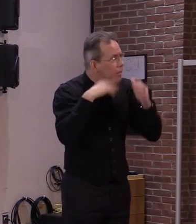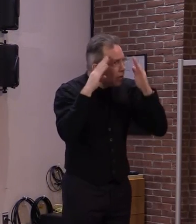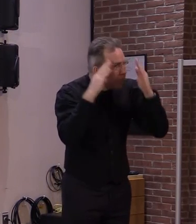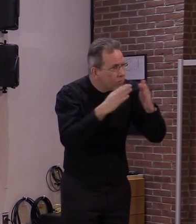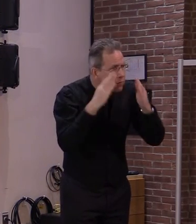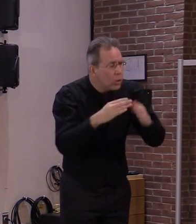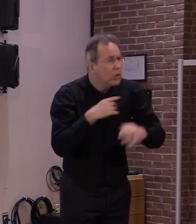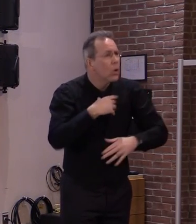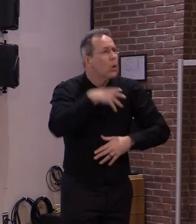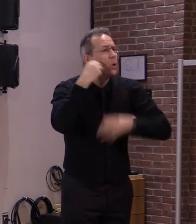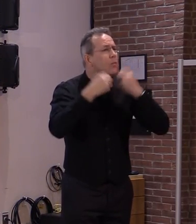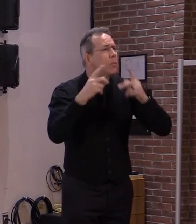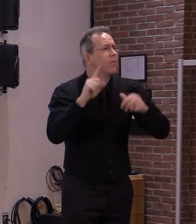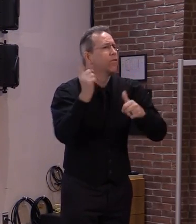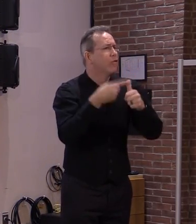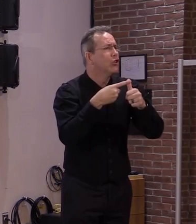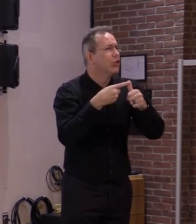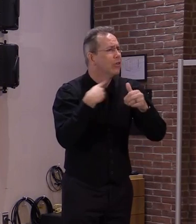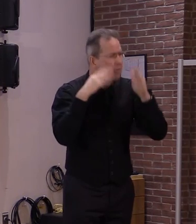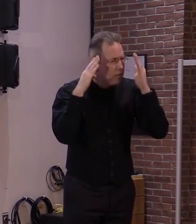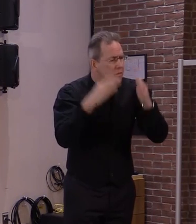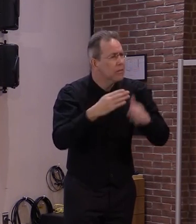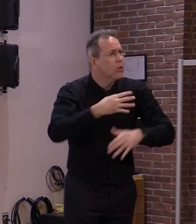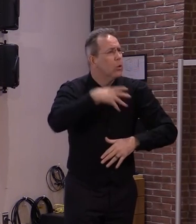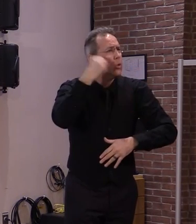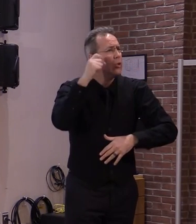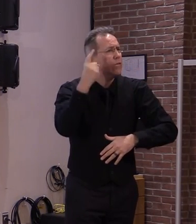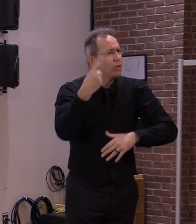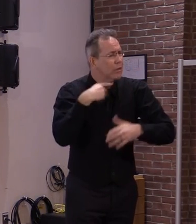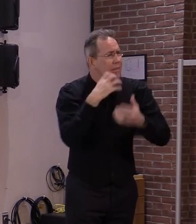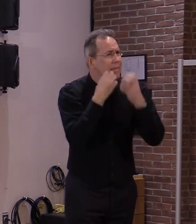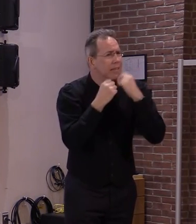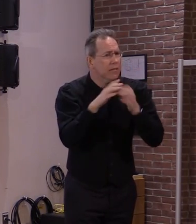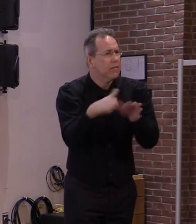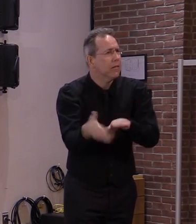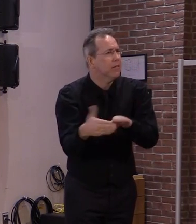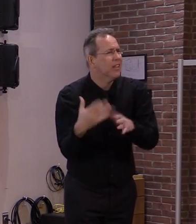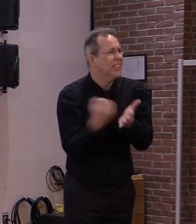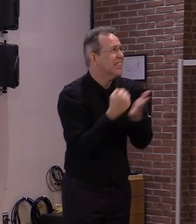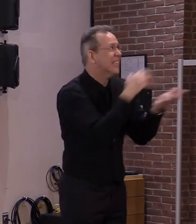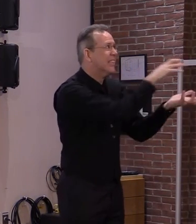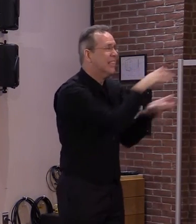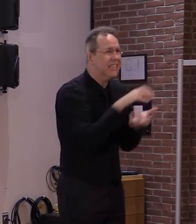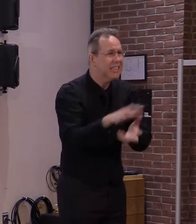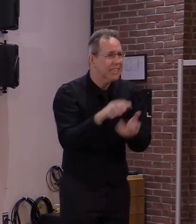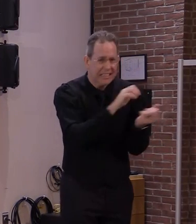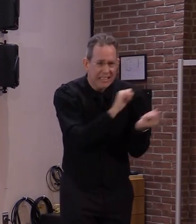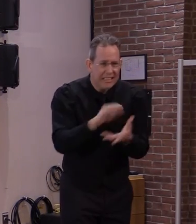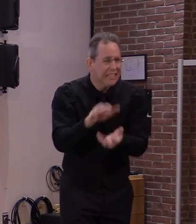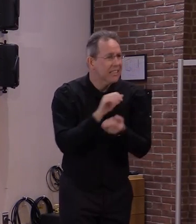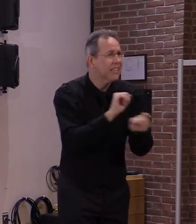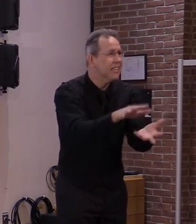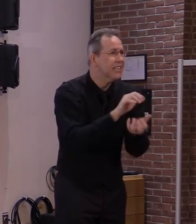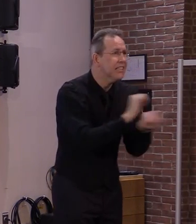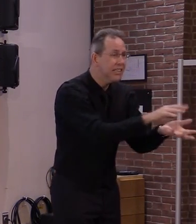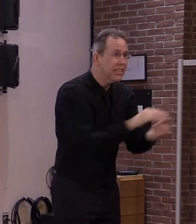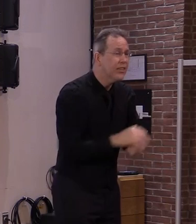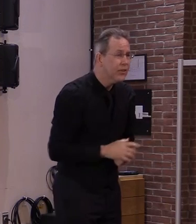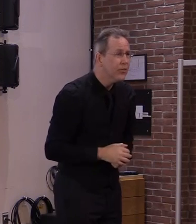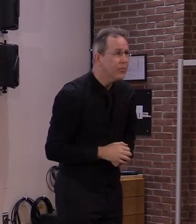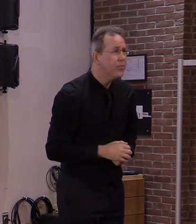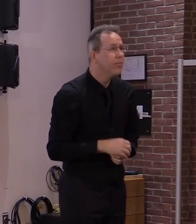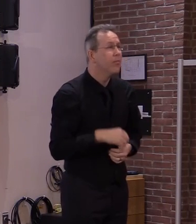Over 90% of our deaths have occurred in those 65 and older. That is why we've chosen to